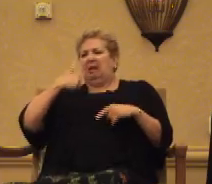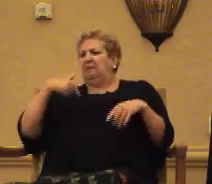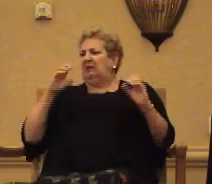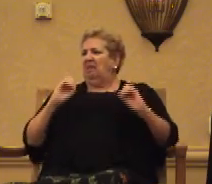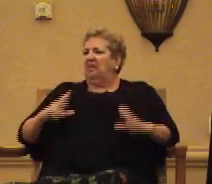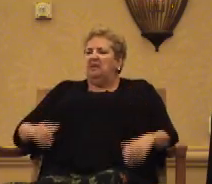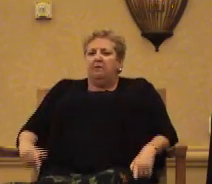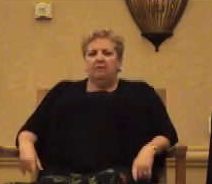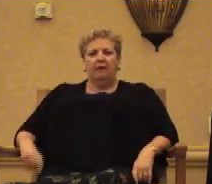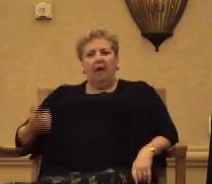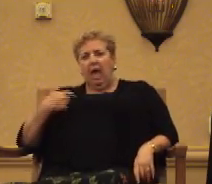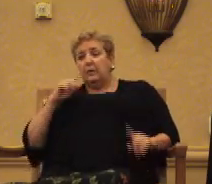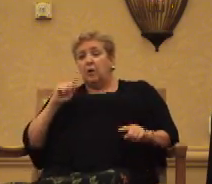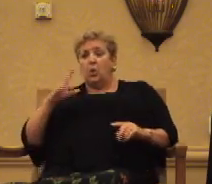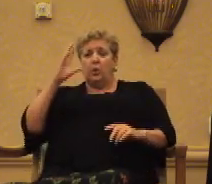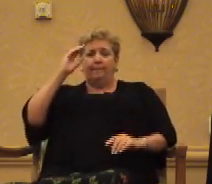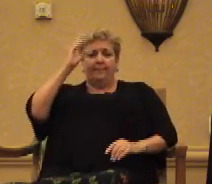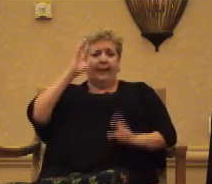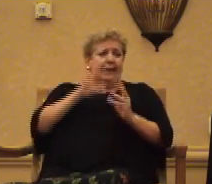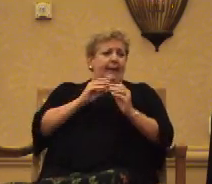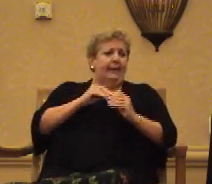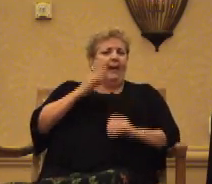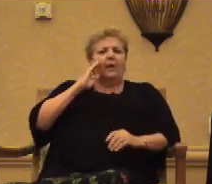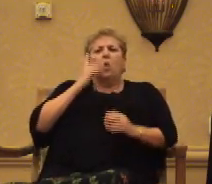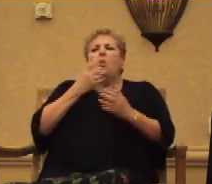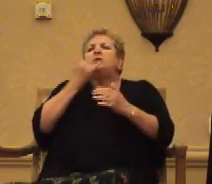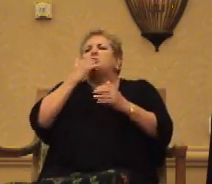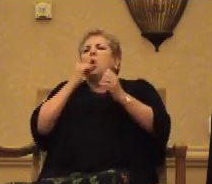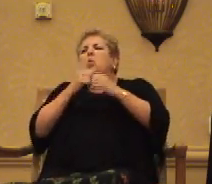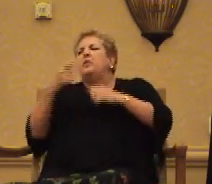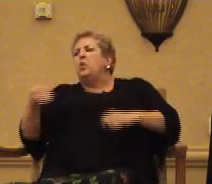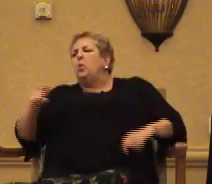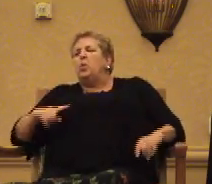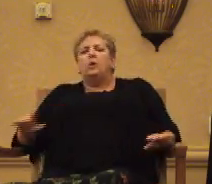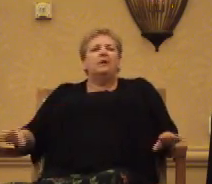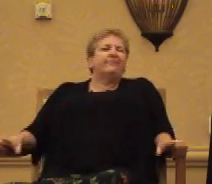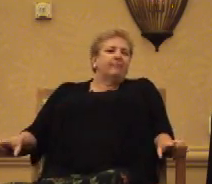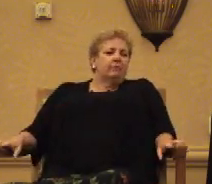go to meetings and just know what's wrong with everybody. I was the guy that judged